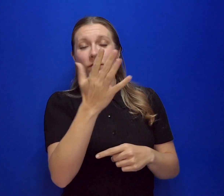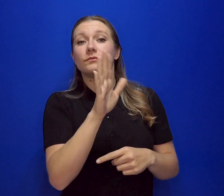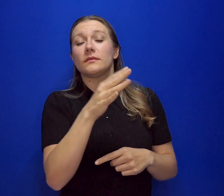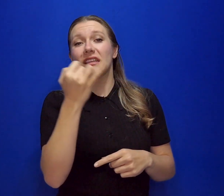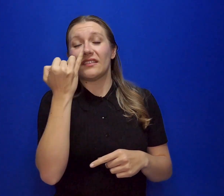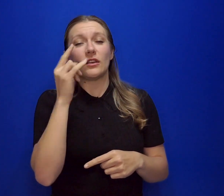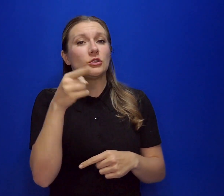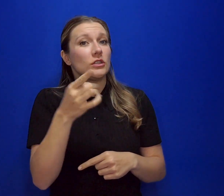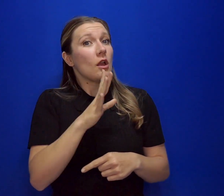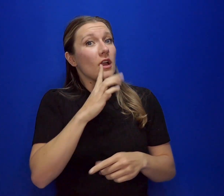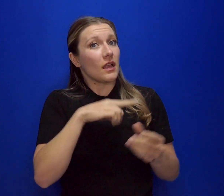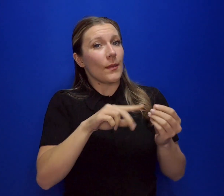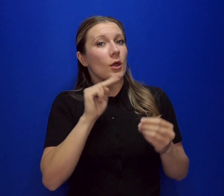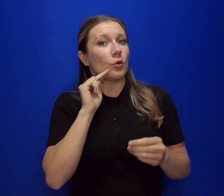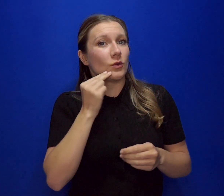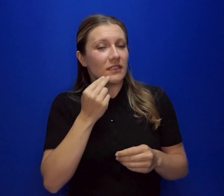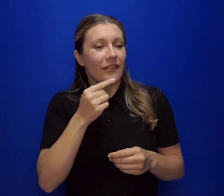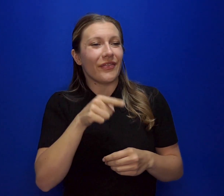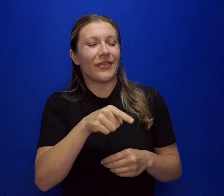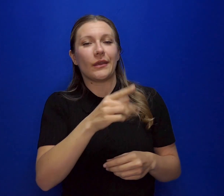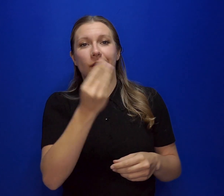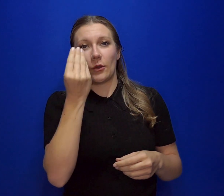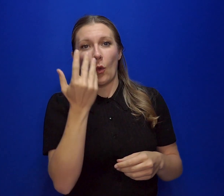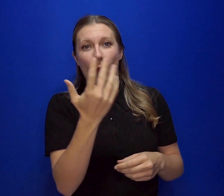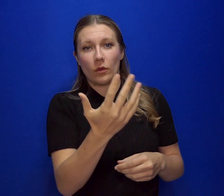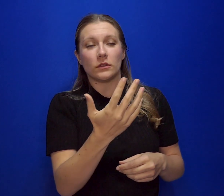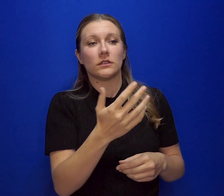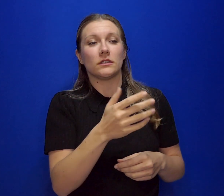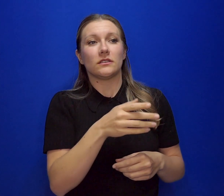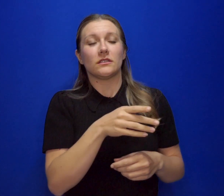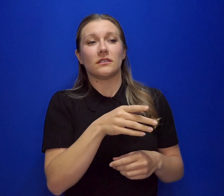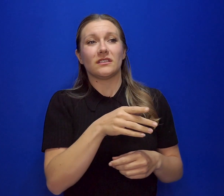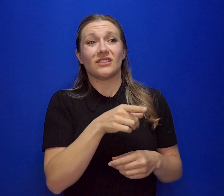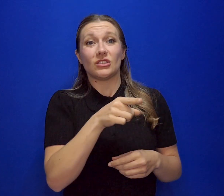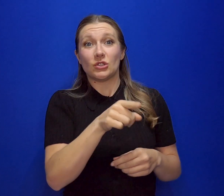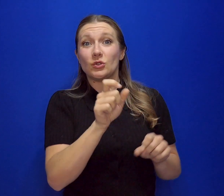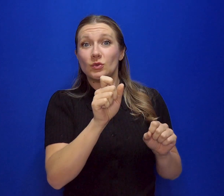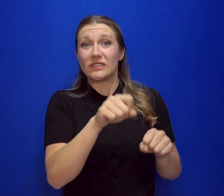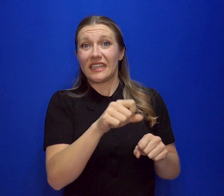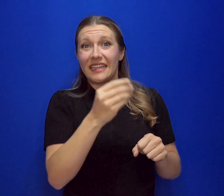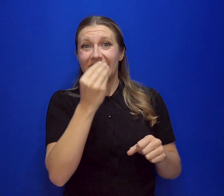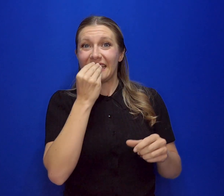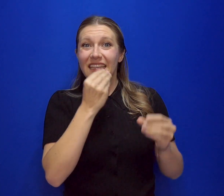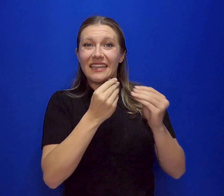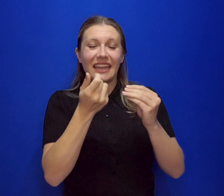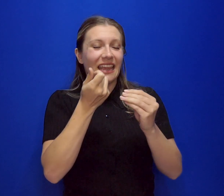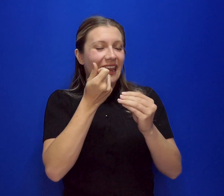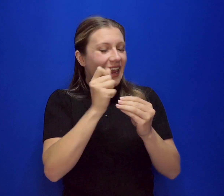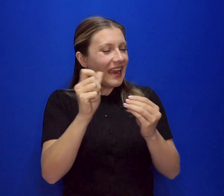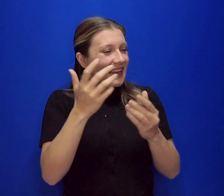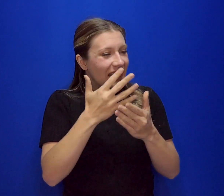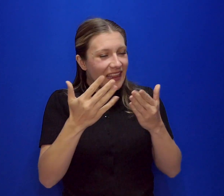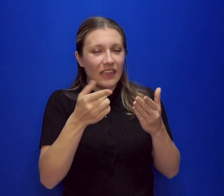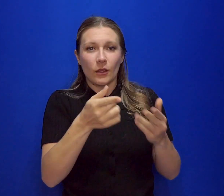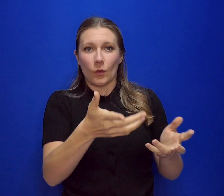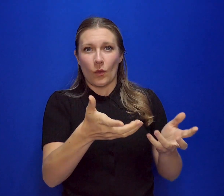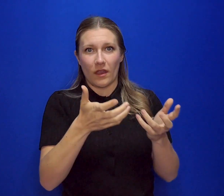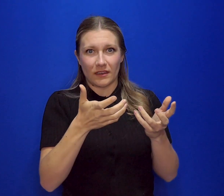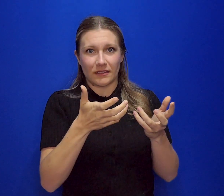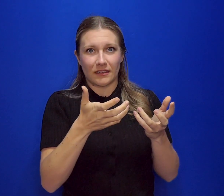just talking nutrition, right? Mm-hmm. They're essentially told, you can eat anything you want, Right,